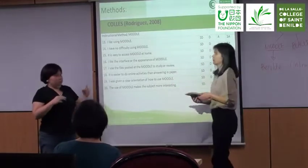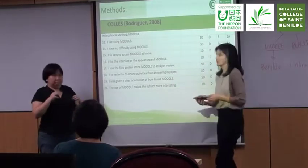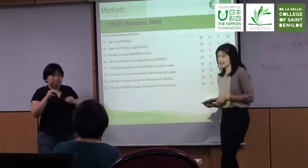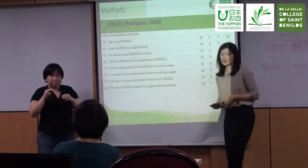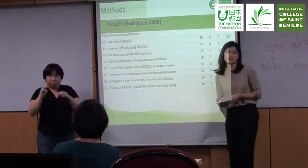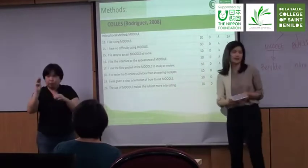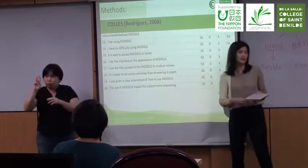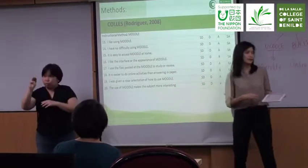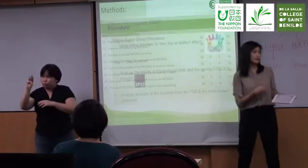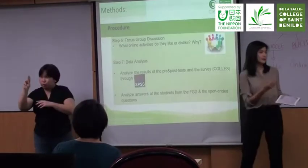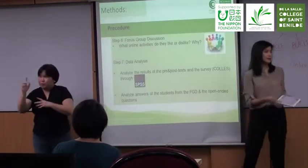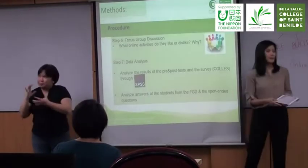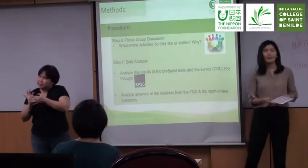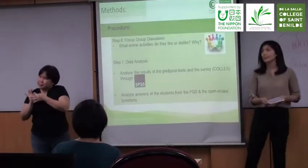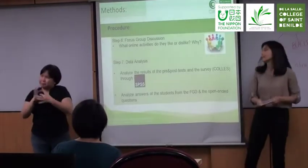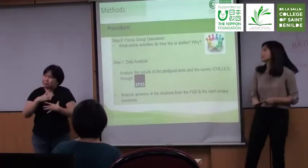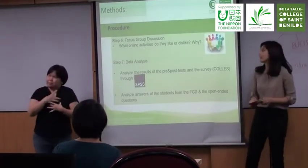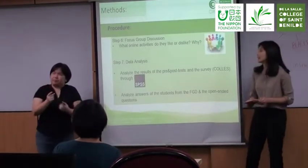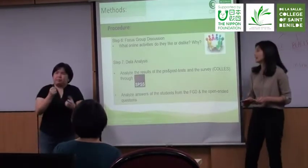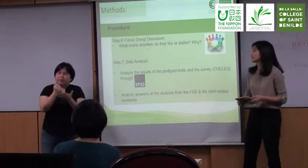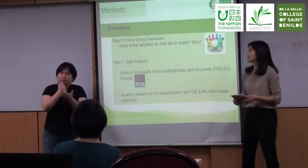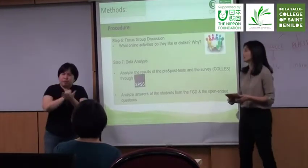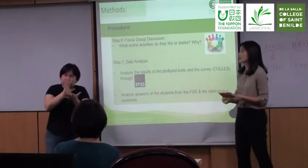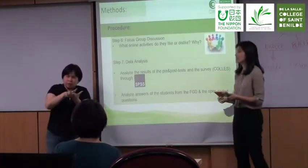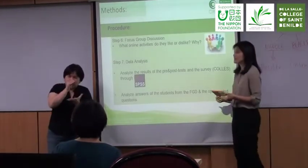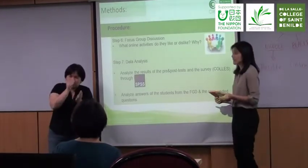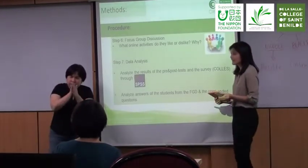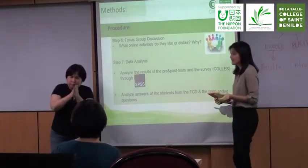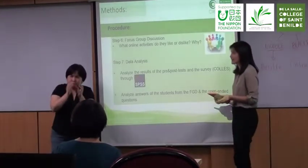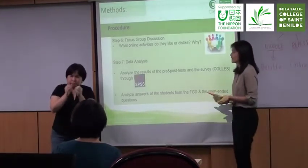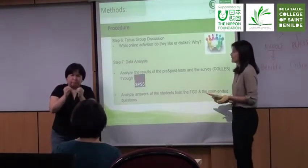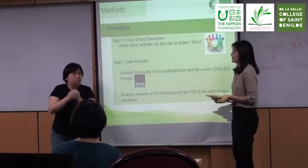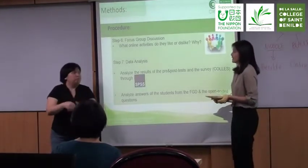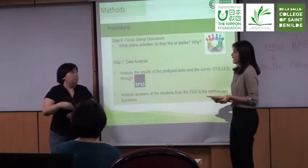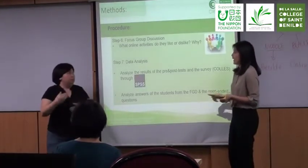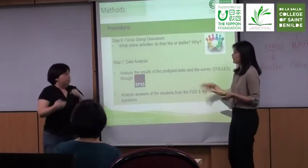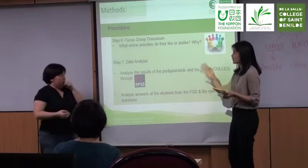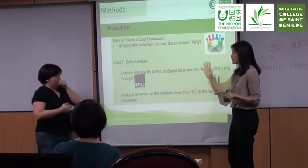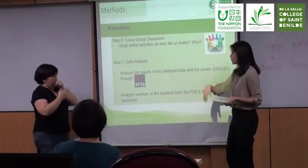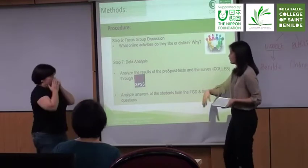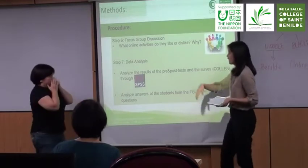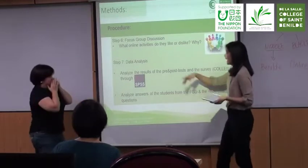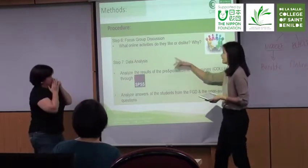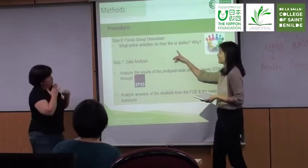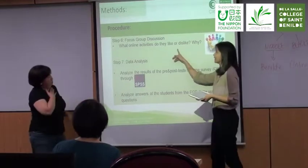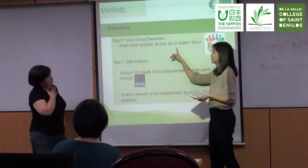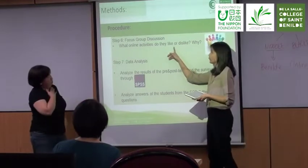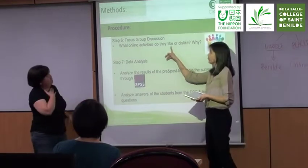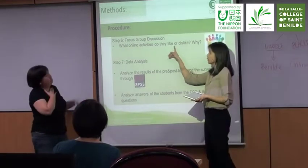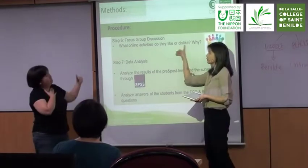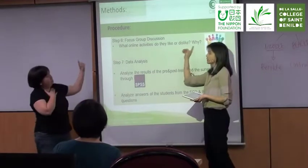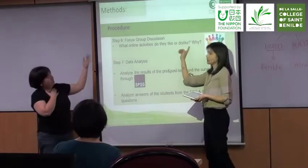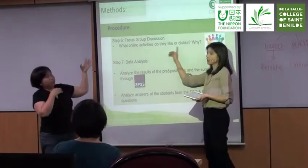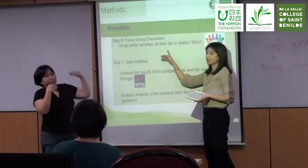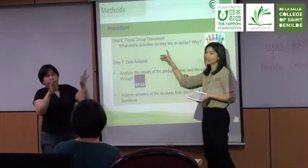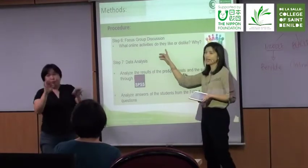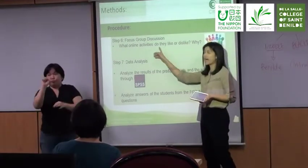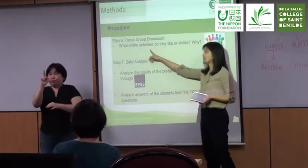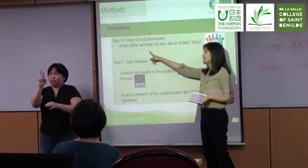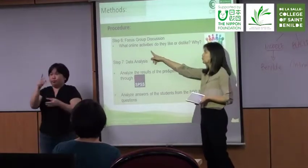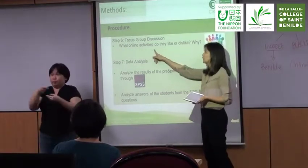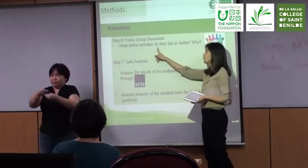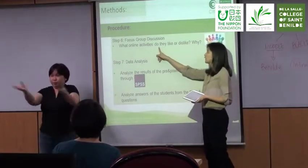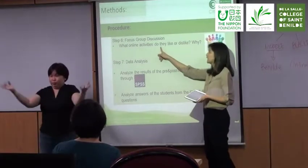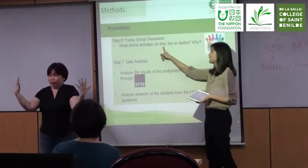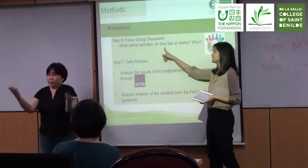and all of those things. Right. So step 6. After the survey, I did the focus group discussion. I